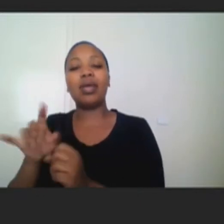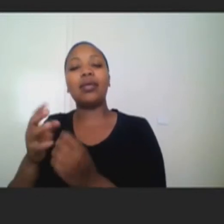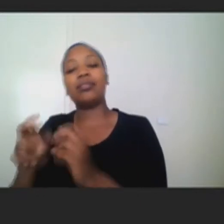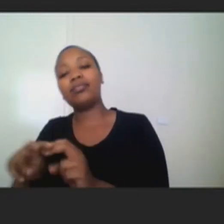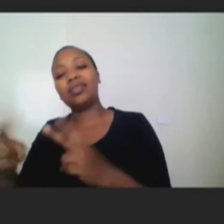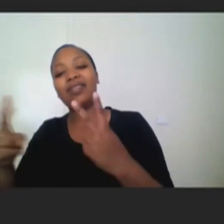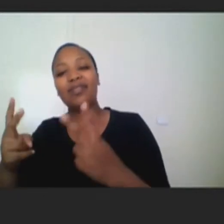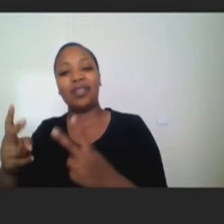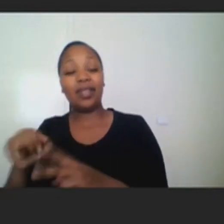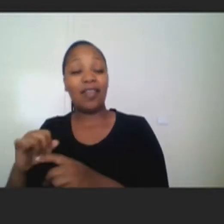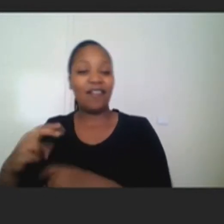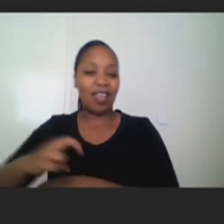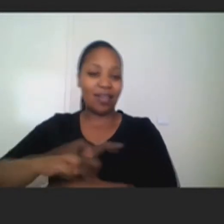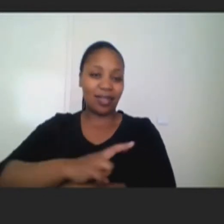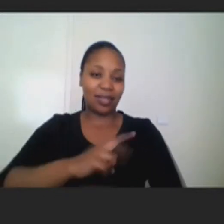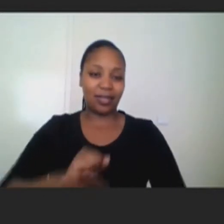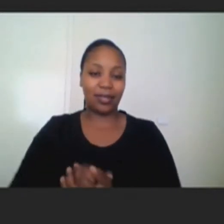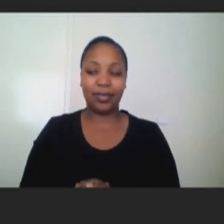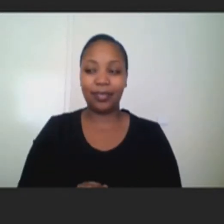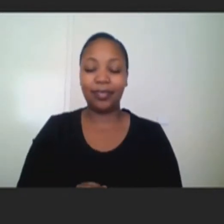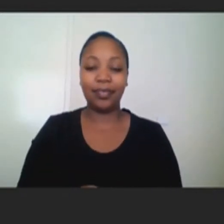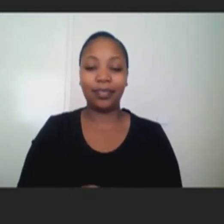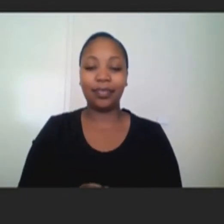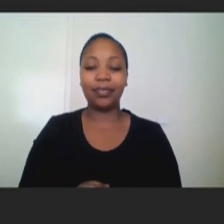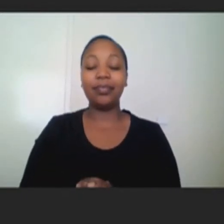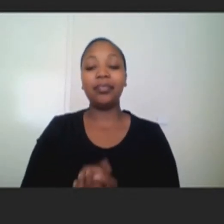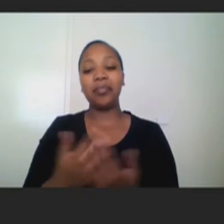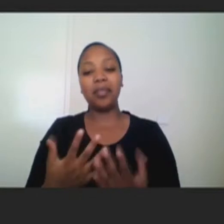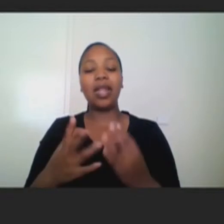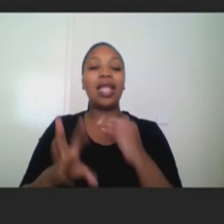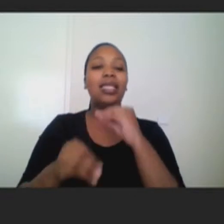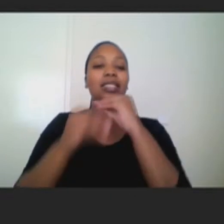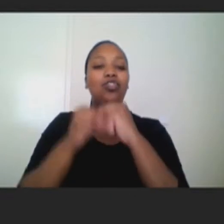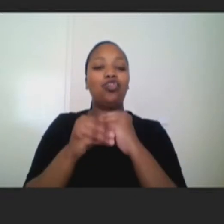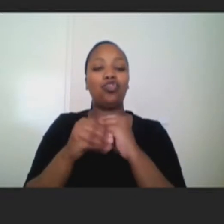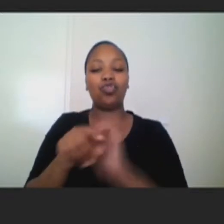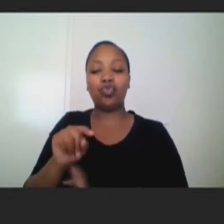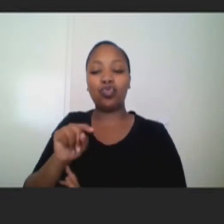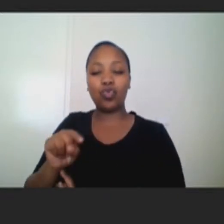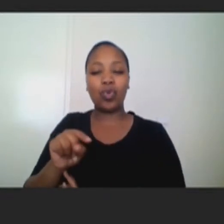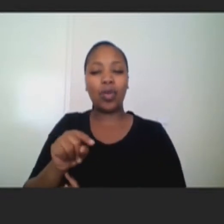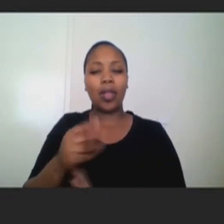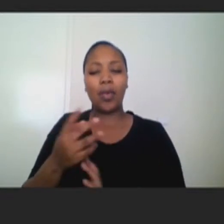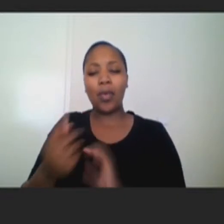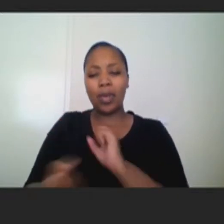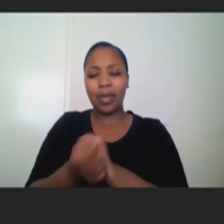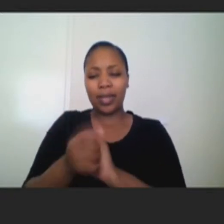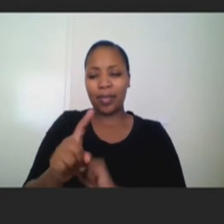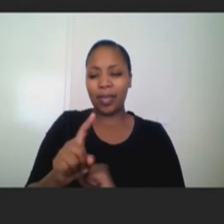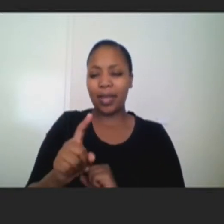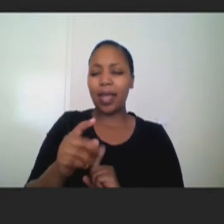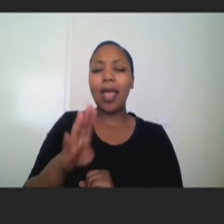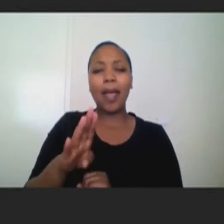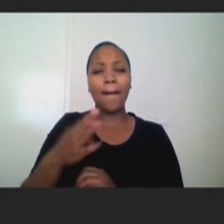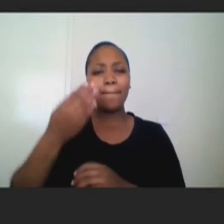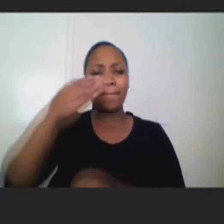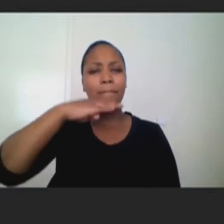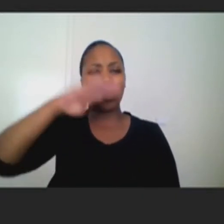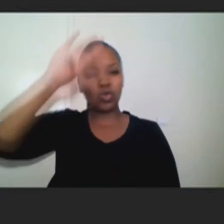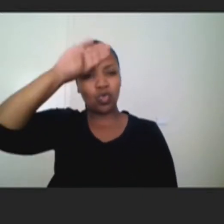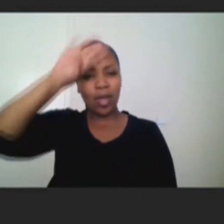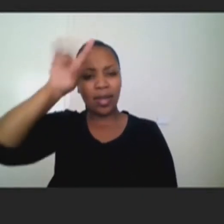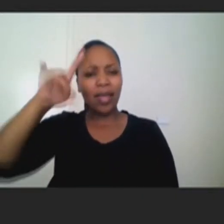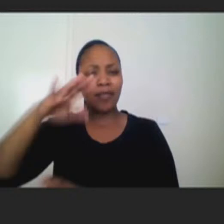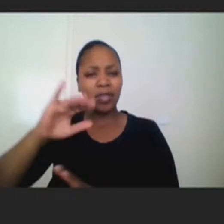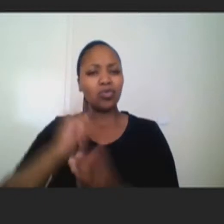In addition, there was something about Botswana did independently identify one of these sequences